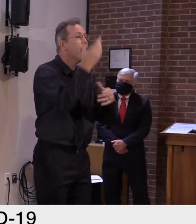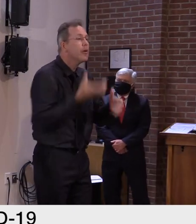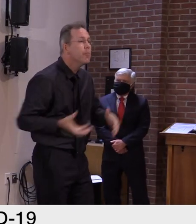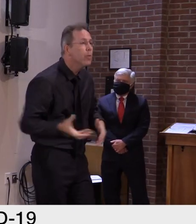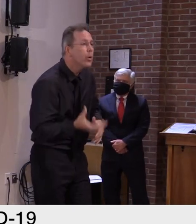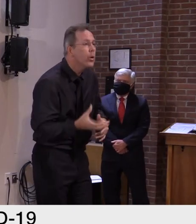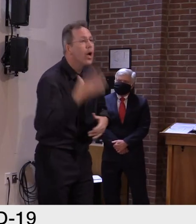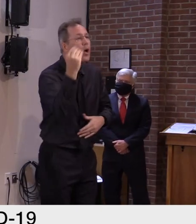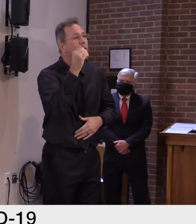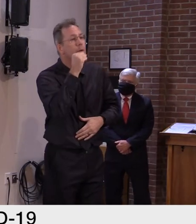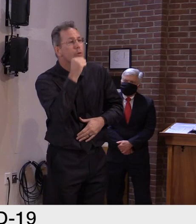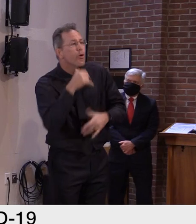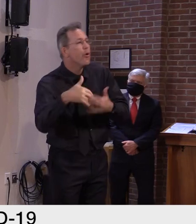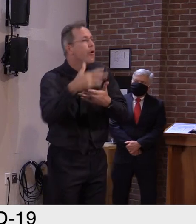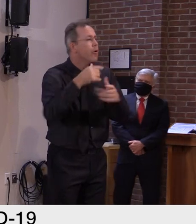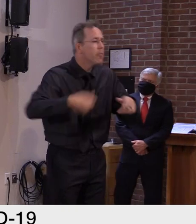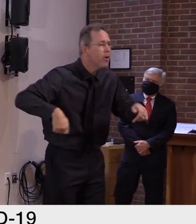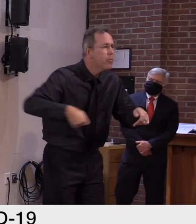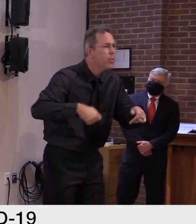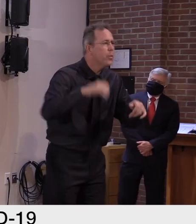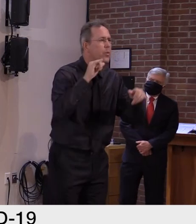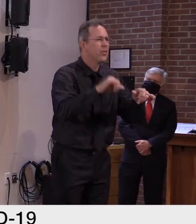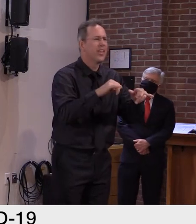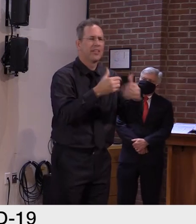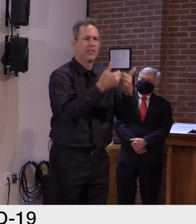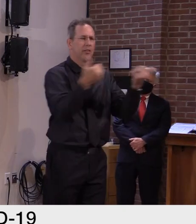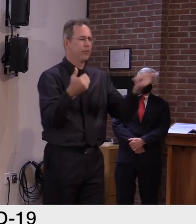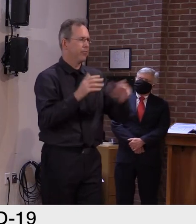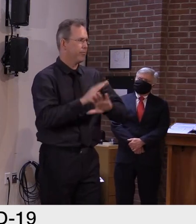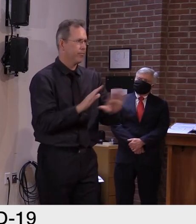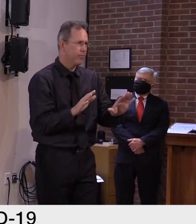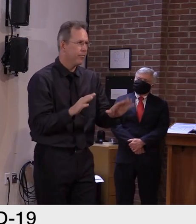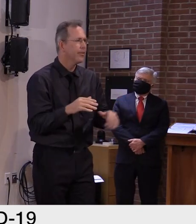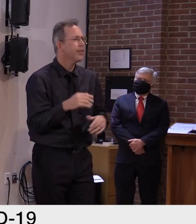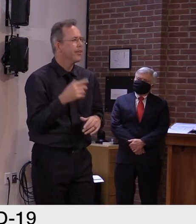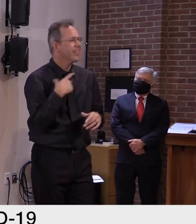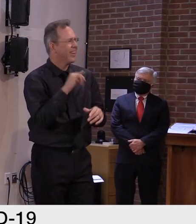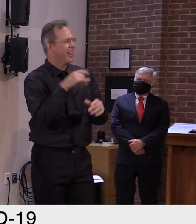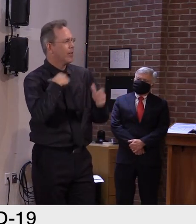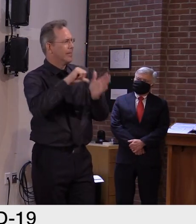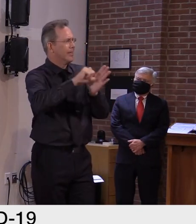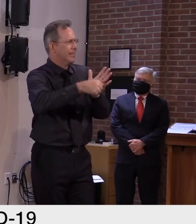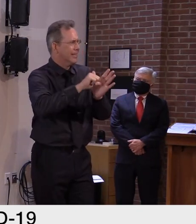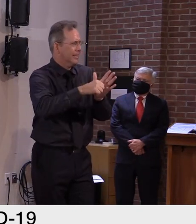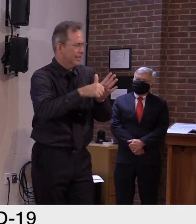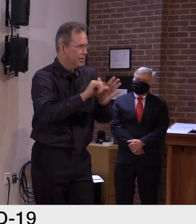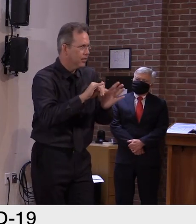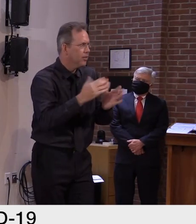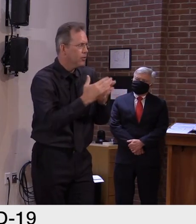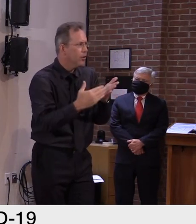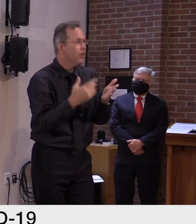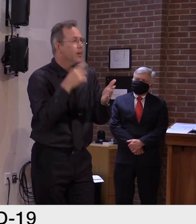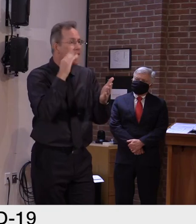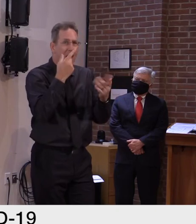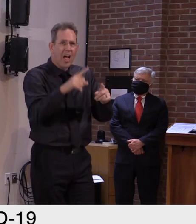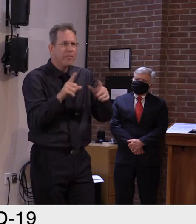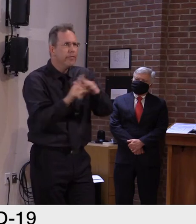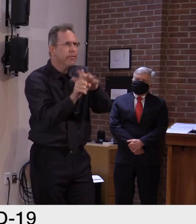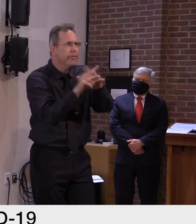stay away from each other. So this is exactly, you know, the predicament we're in at this